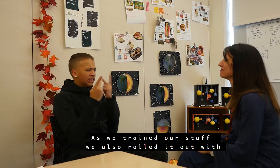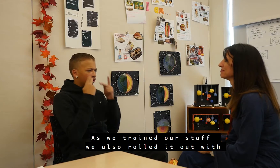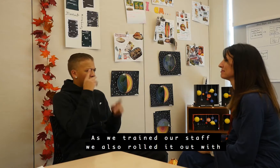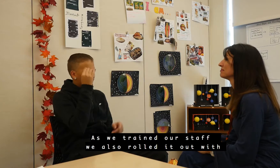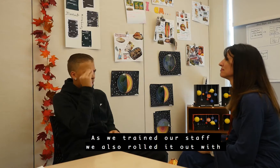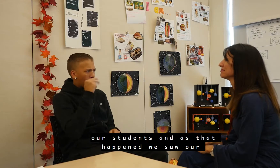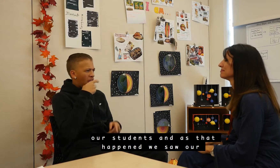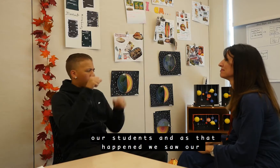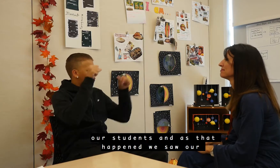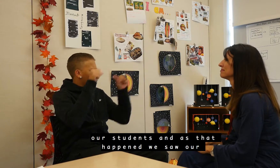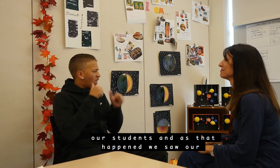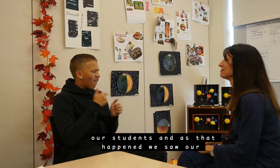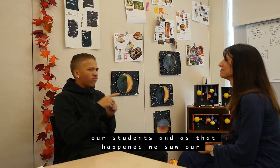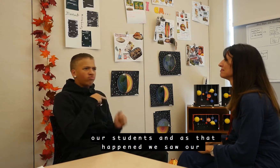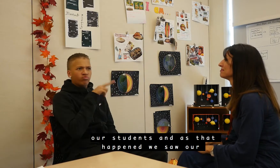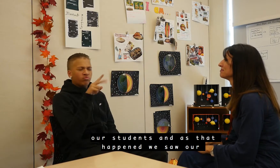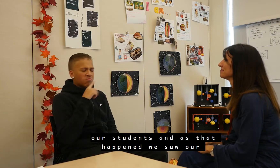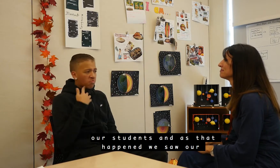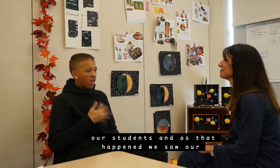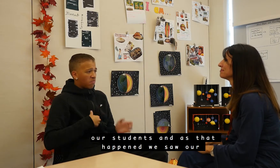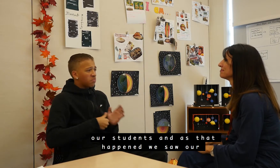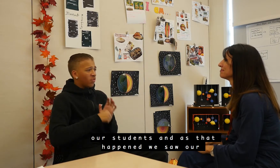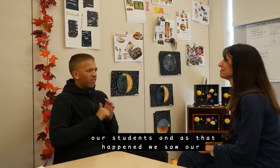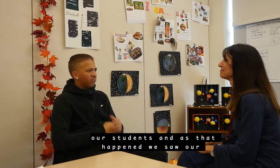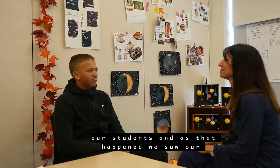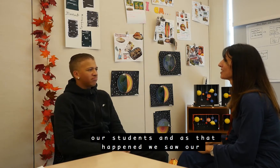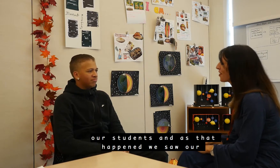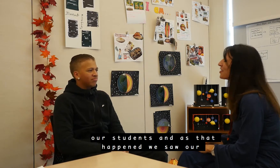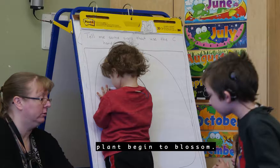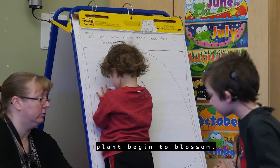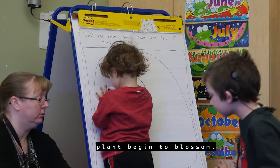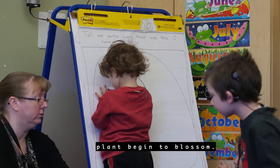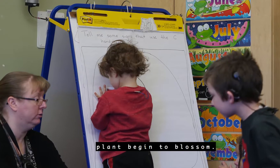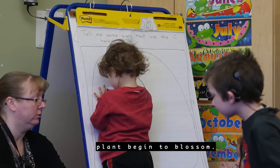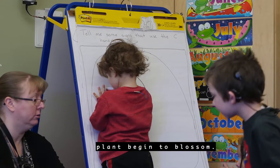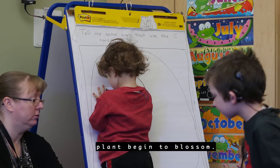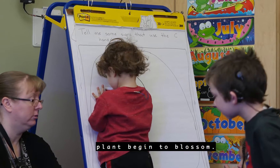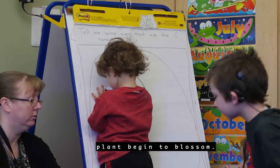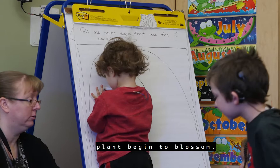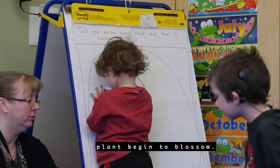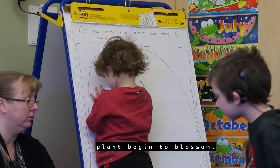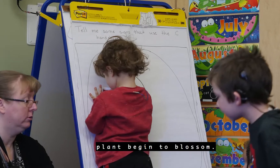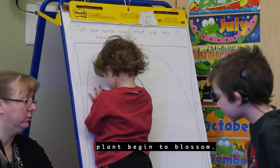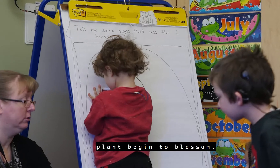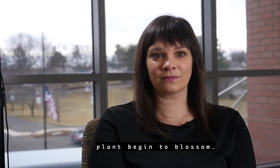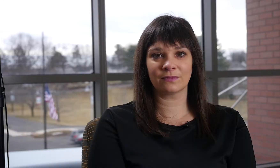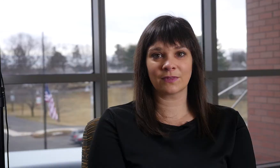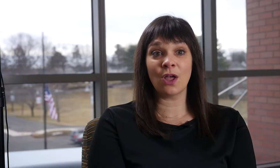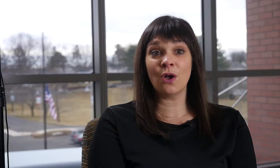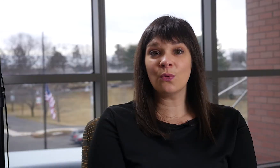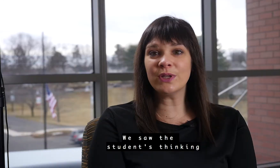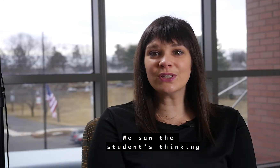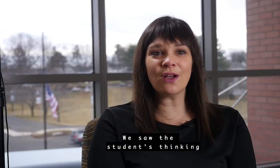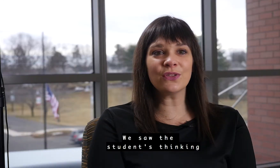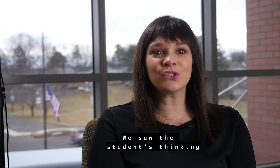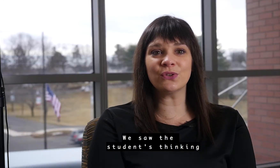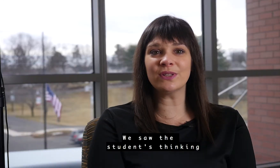rolled it out with our students. And as that happened, we saw our plant begin to blossom. We saw the students'